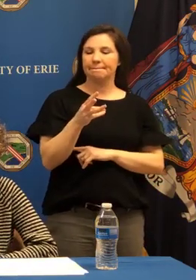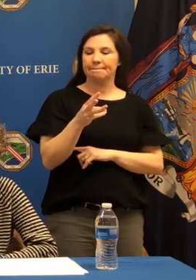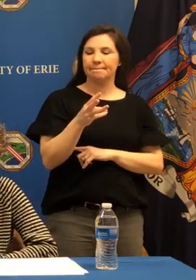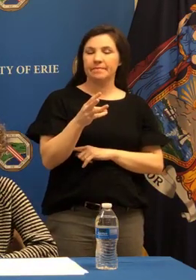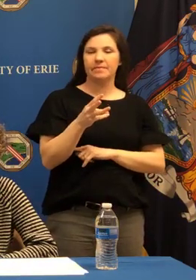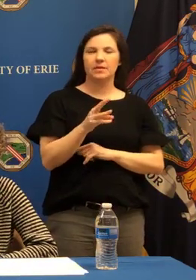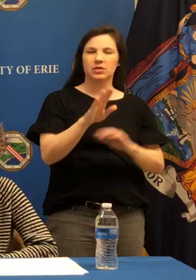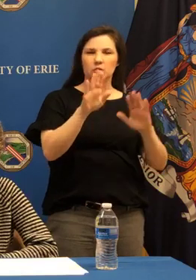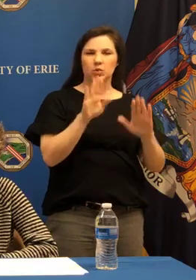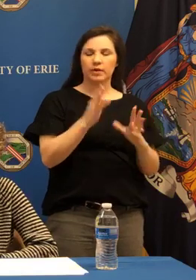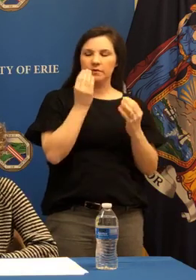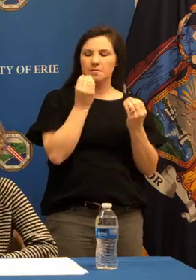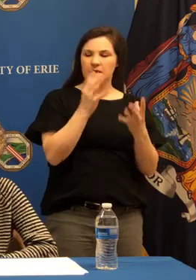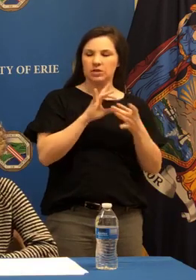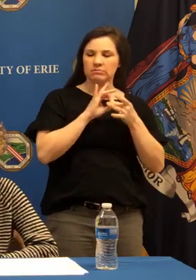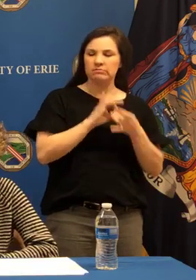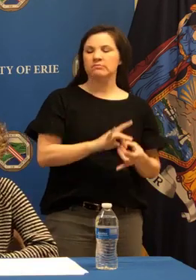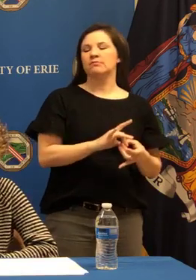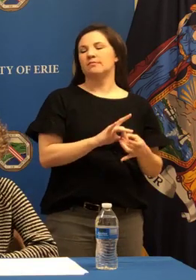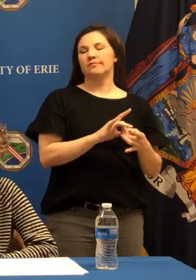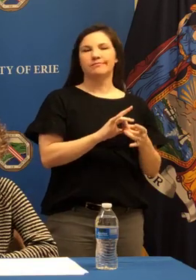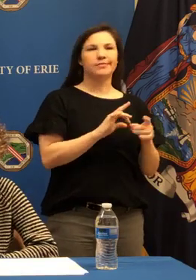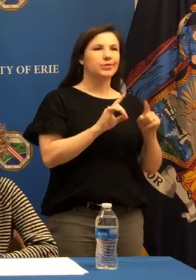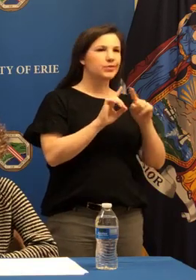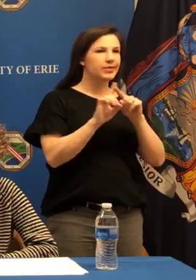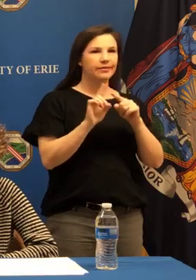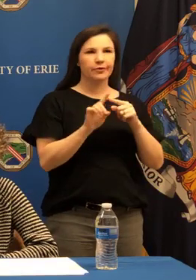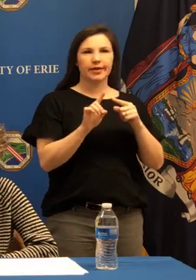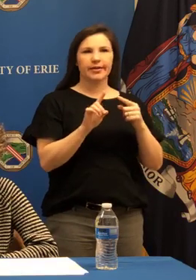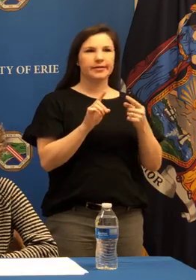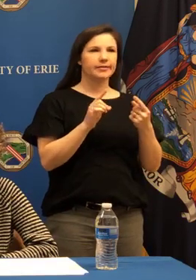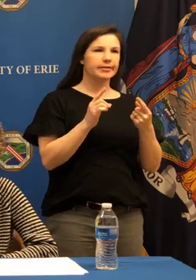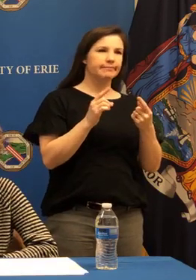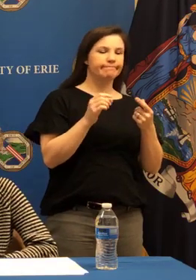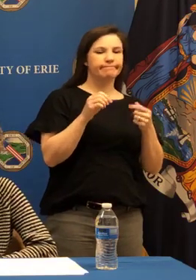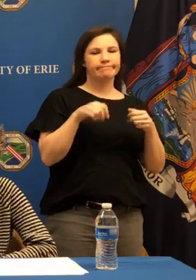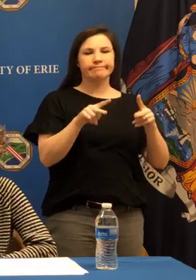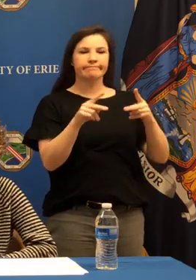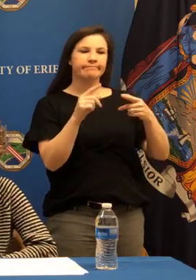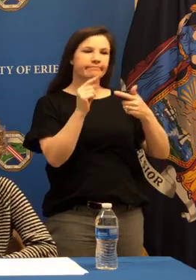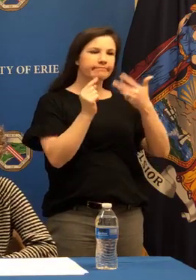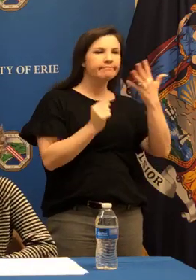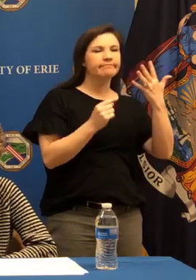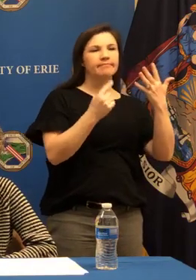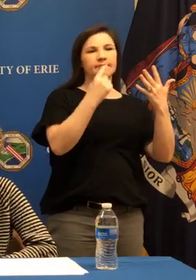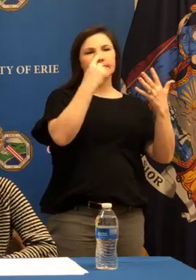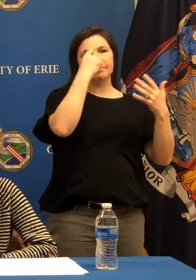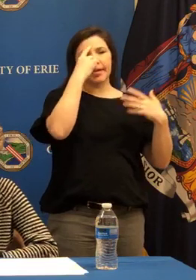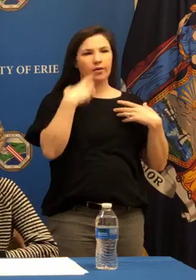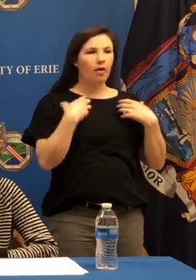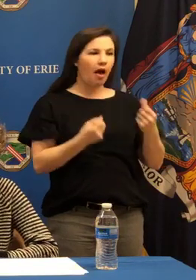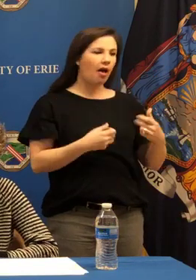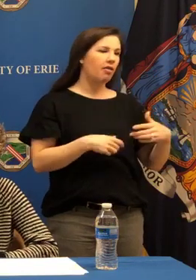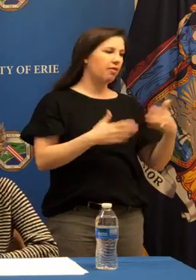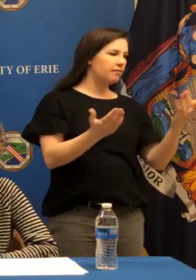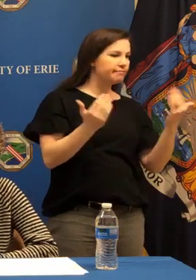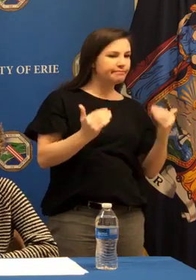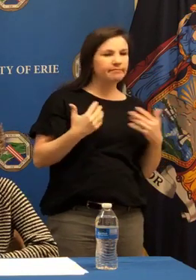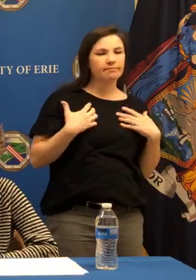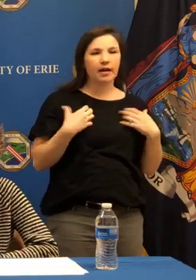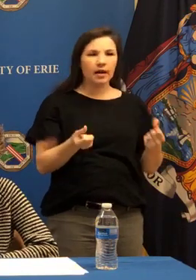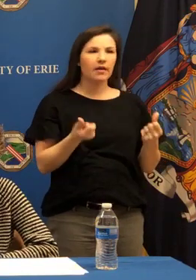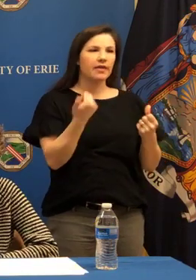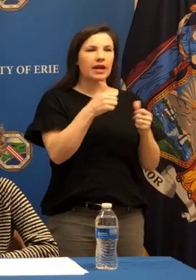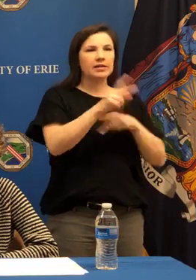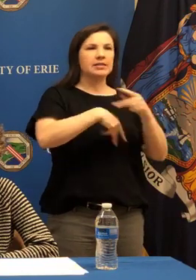great information around a lot of different resources in our community for health, mental health, and any type